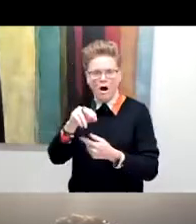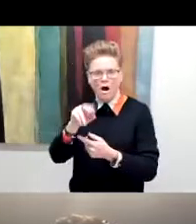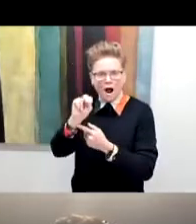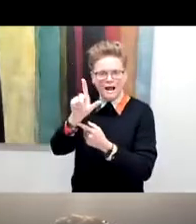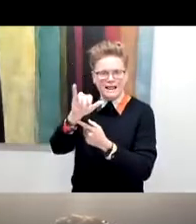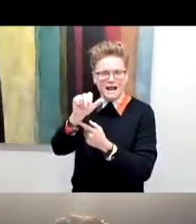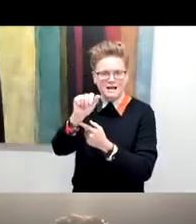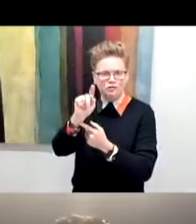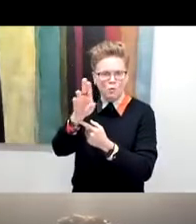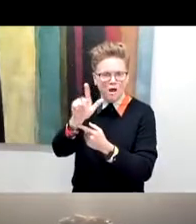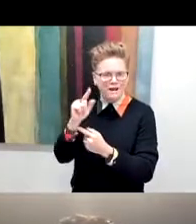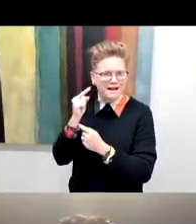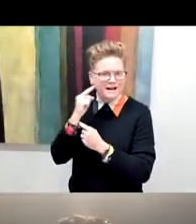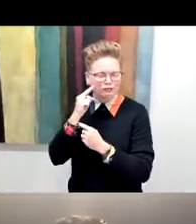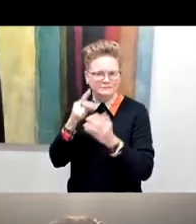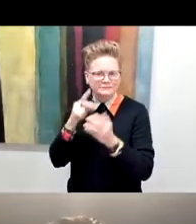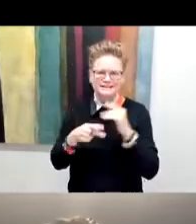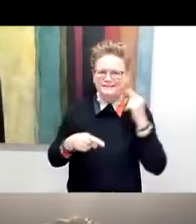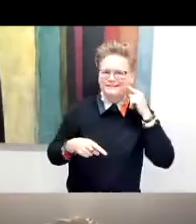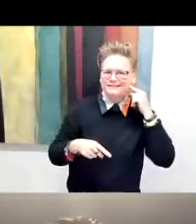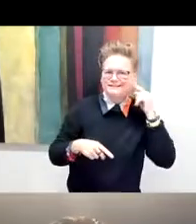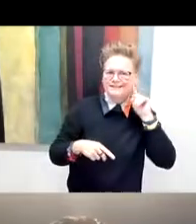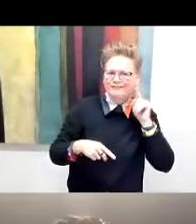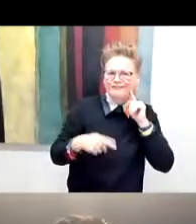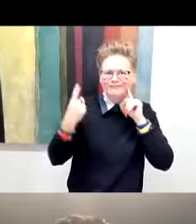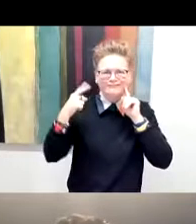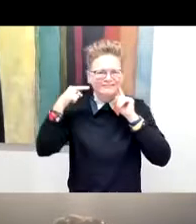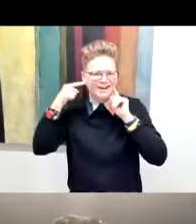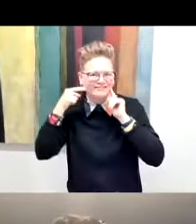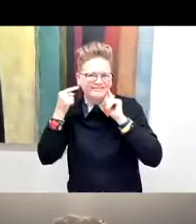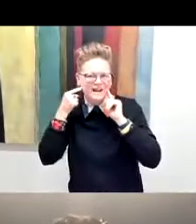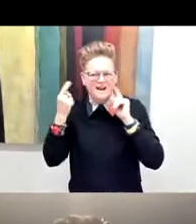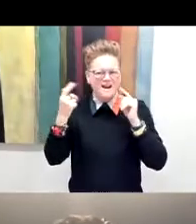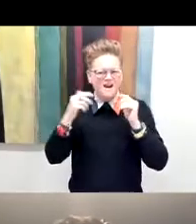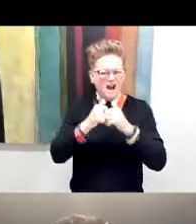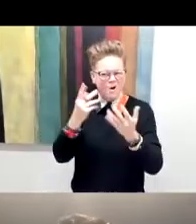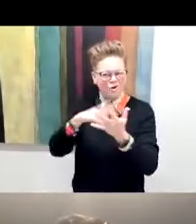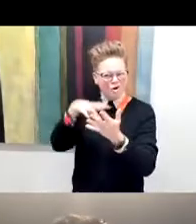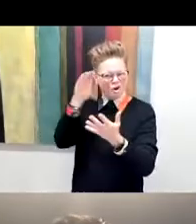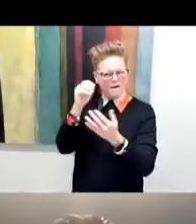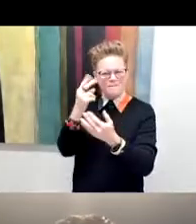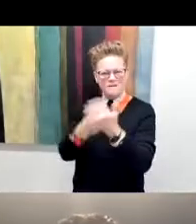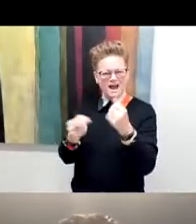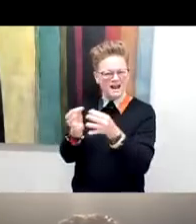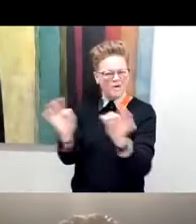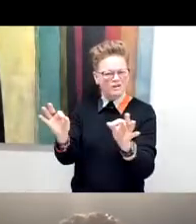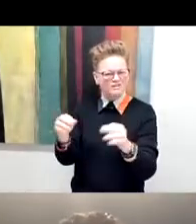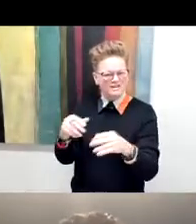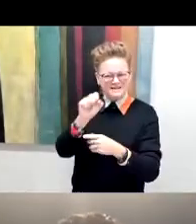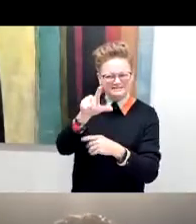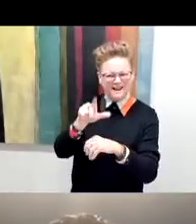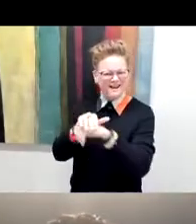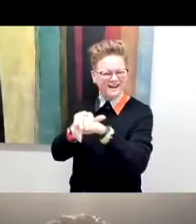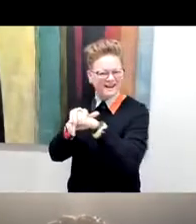they might have unilateral hearing loss, mild hearing loss, profound hearing loss. So we're going to